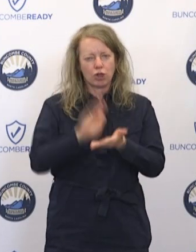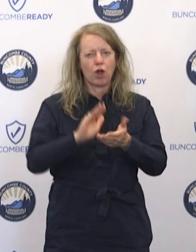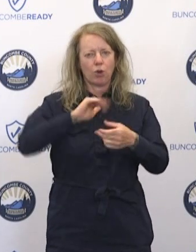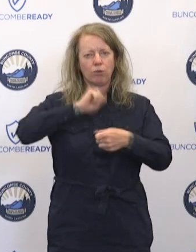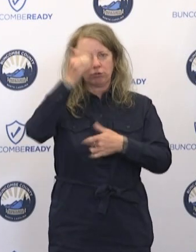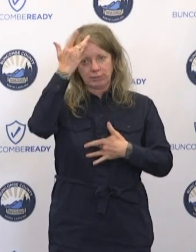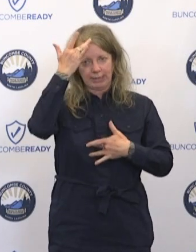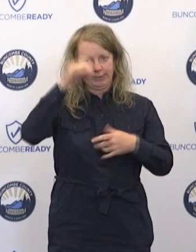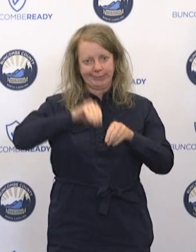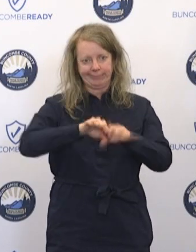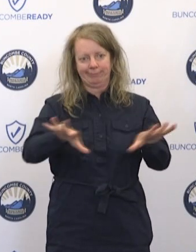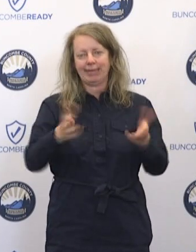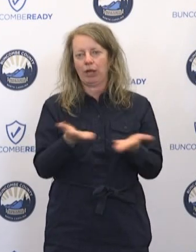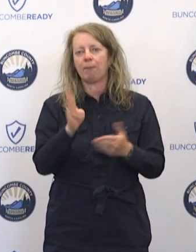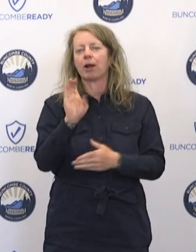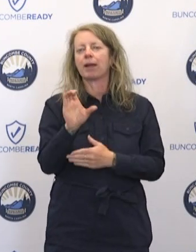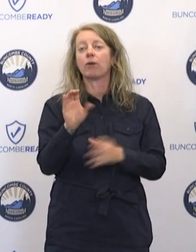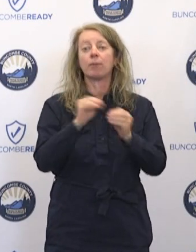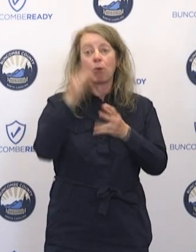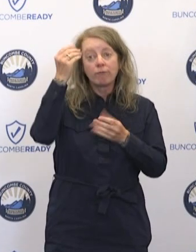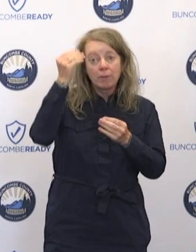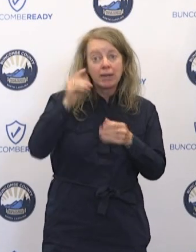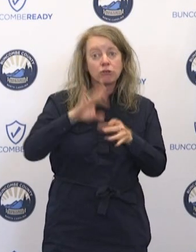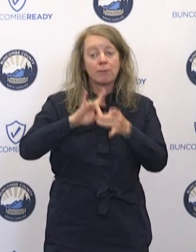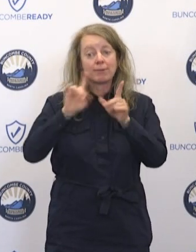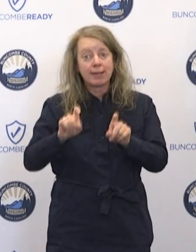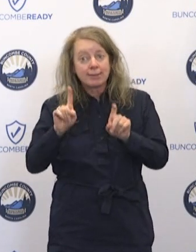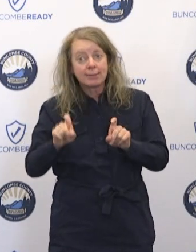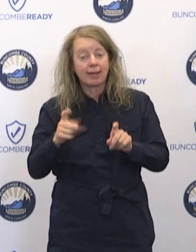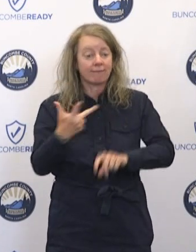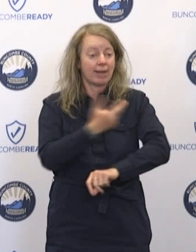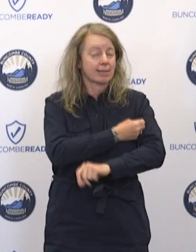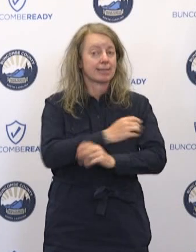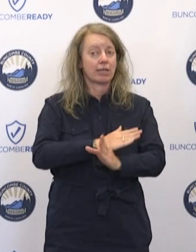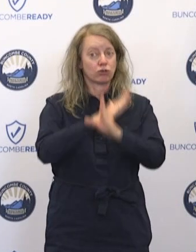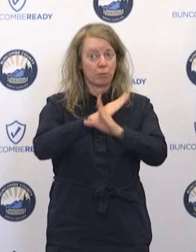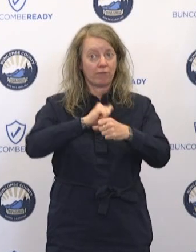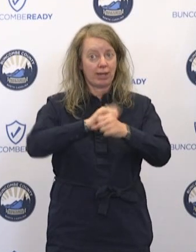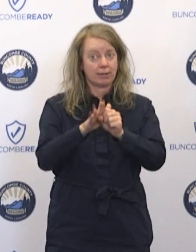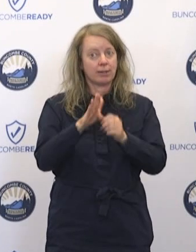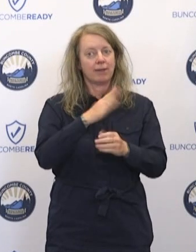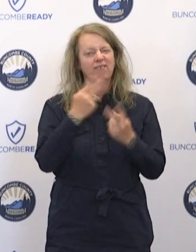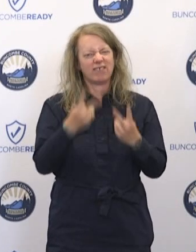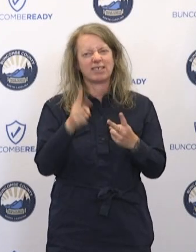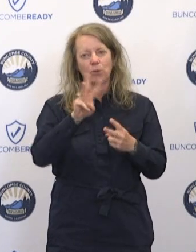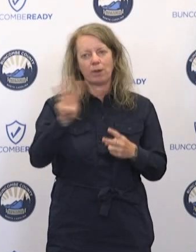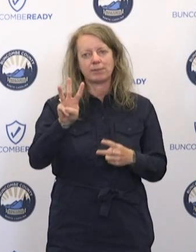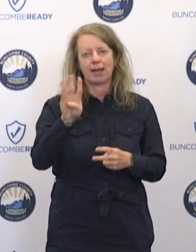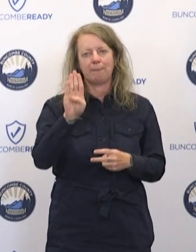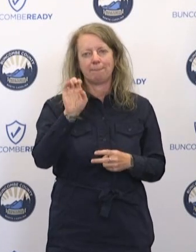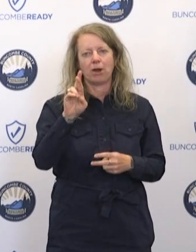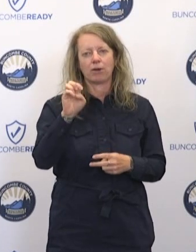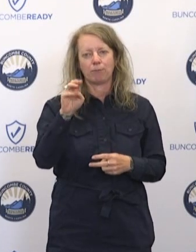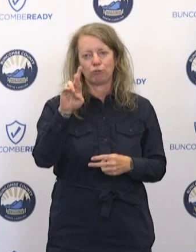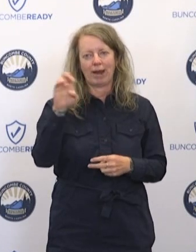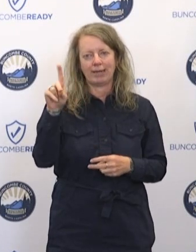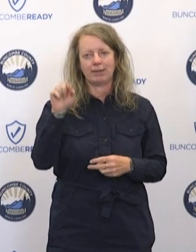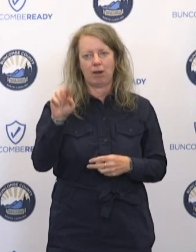on COVID-19, testing, vaccinations, please visit buncombeready.org. Thank you.